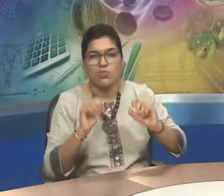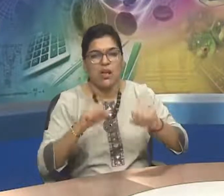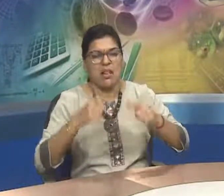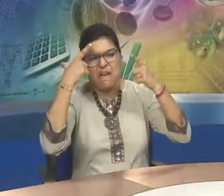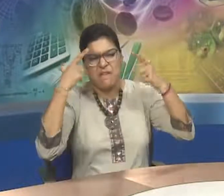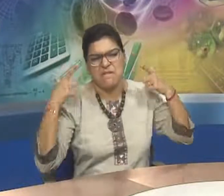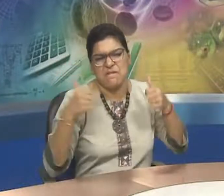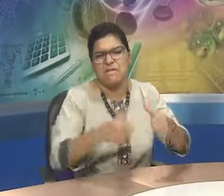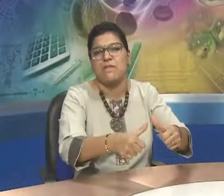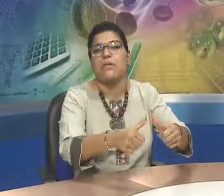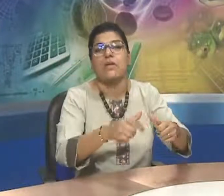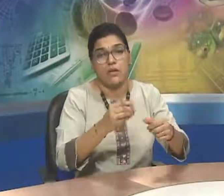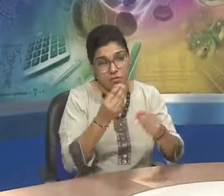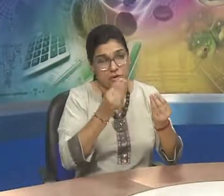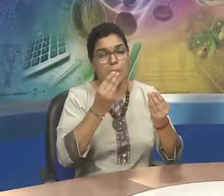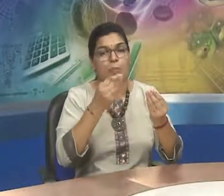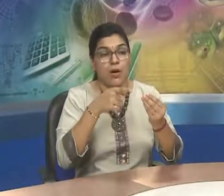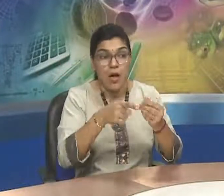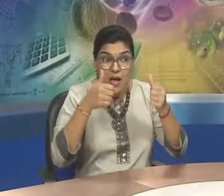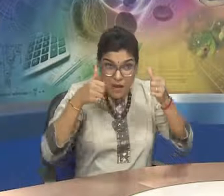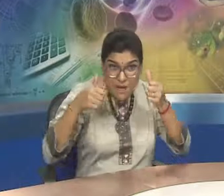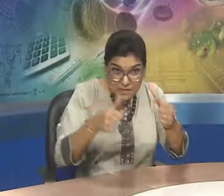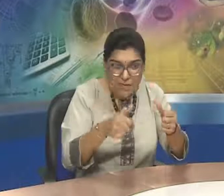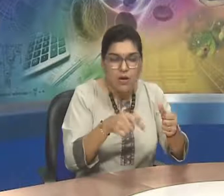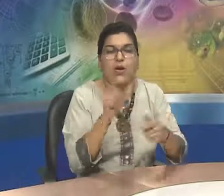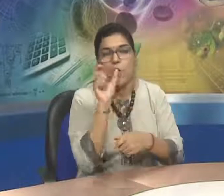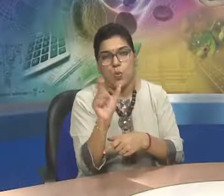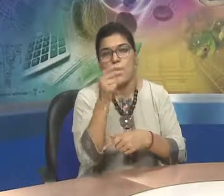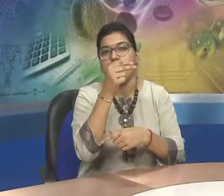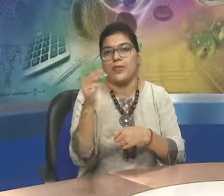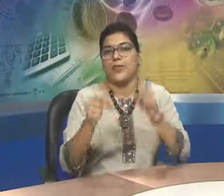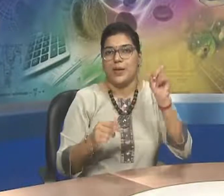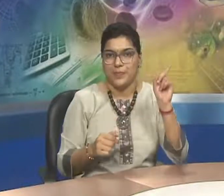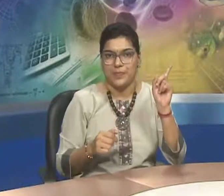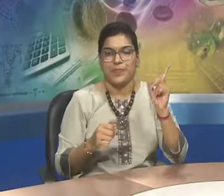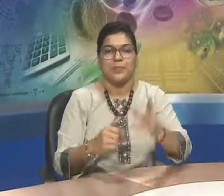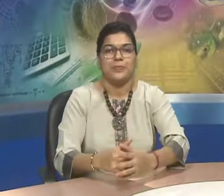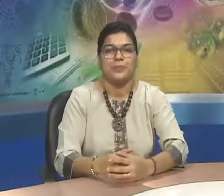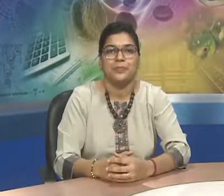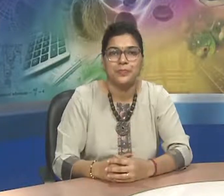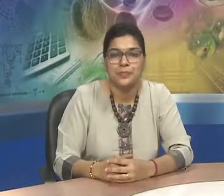In earlier time, there were some slavery incidents.